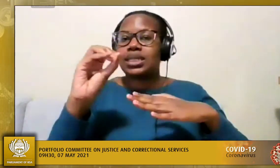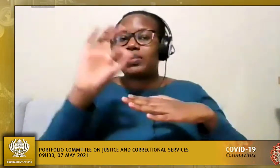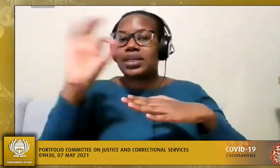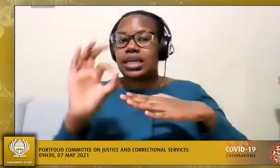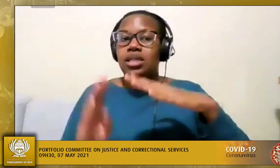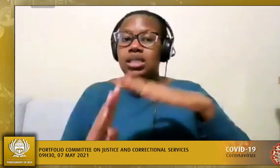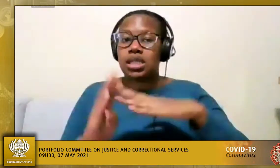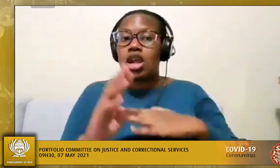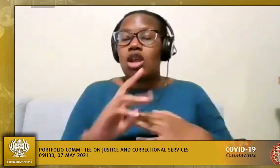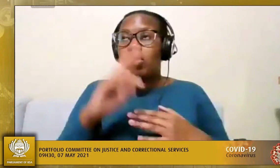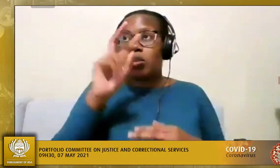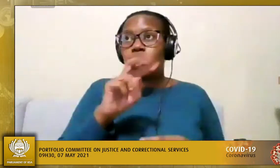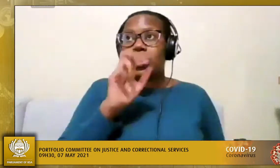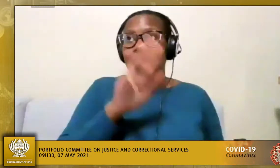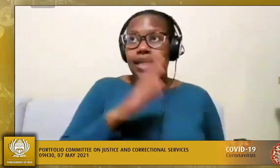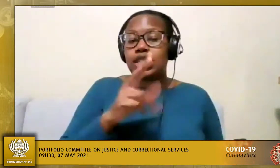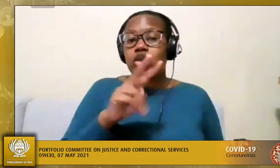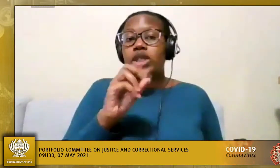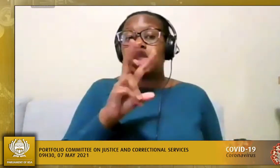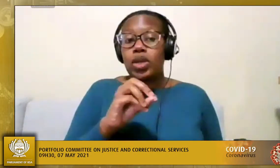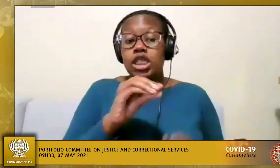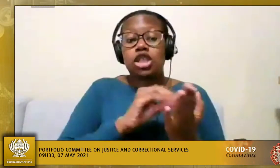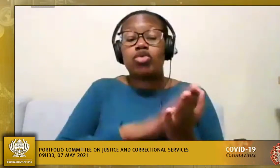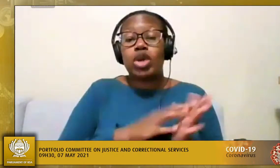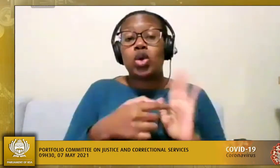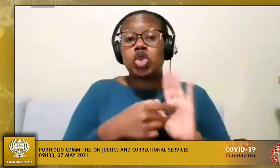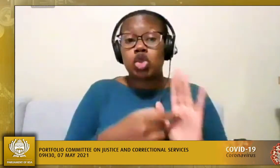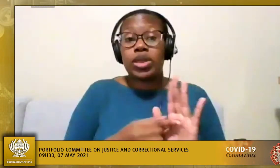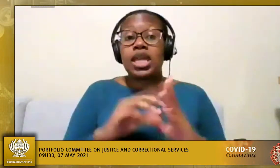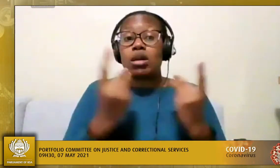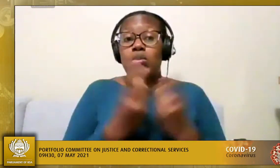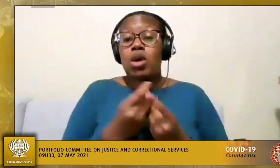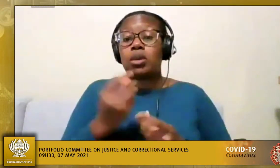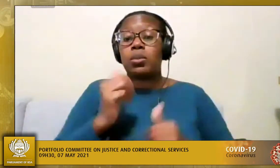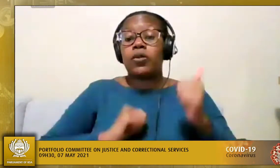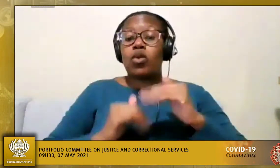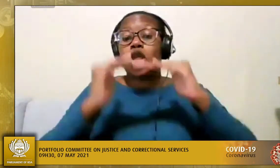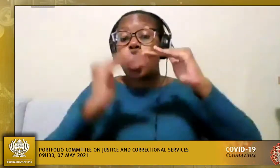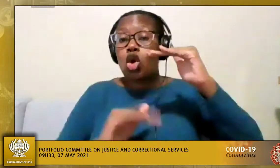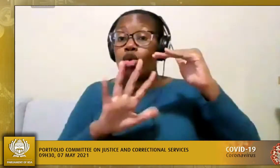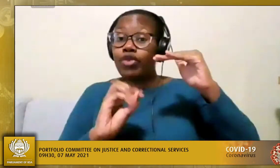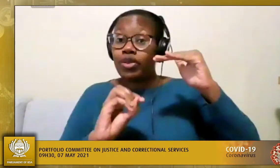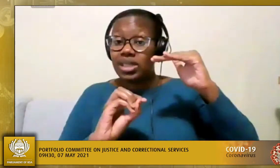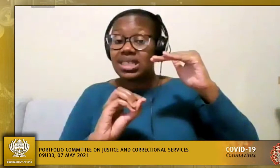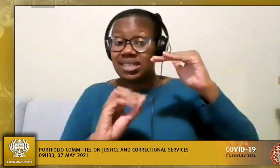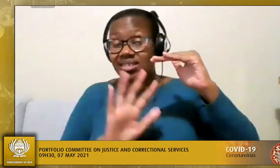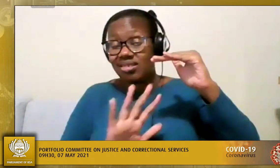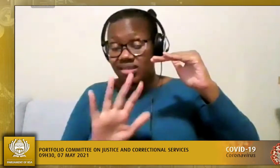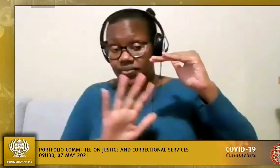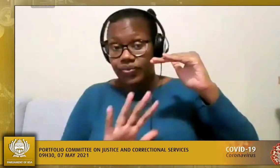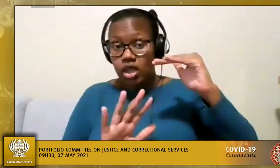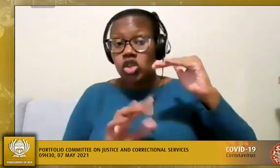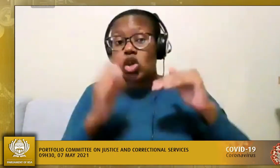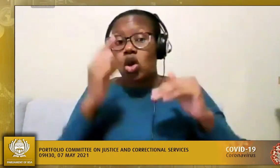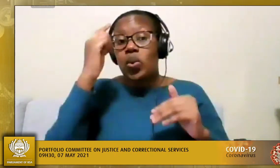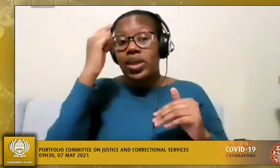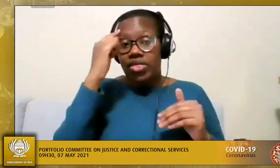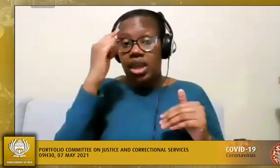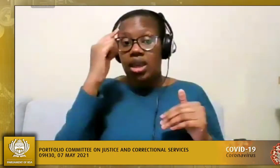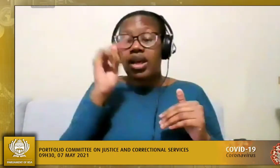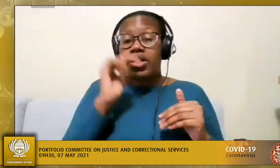recall that 2019 2020 the records show that the department was performing in the low 50s and we think that this